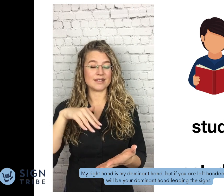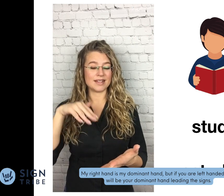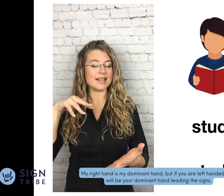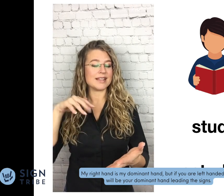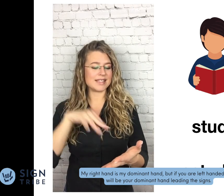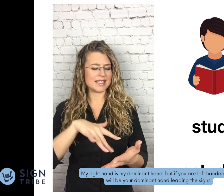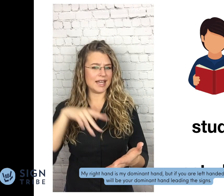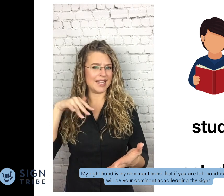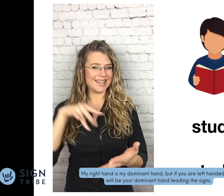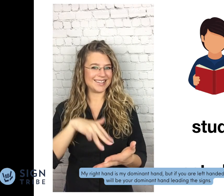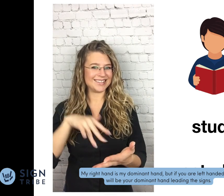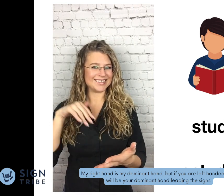Study.